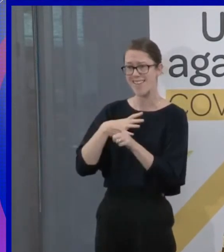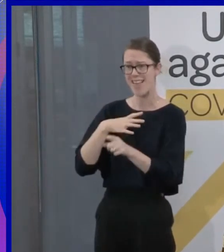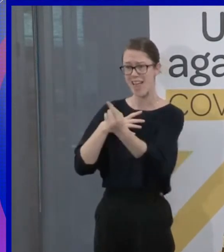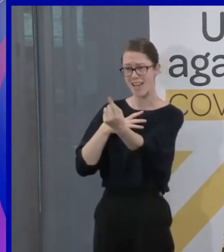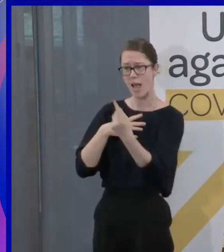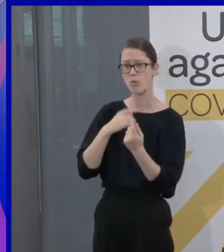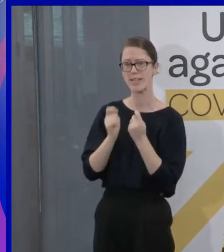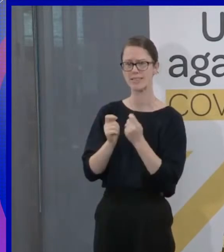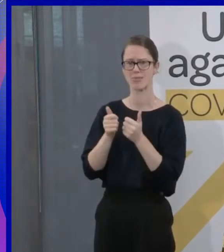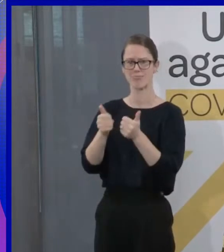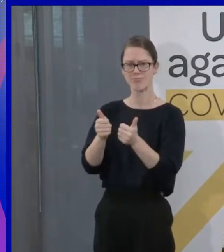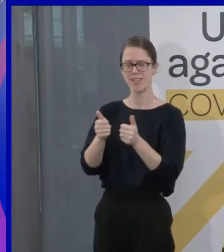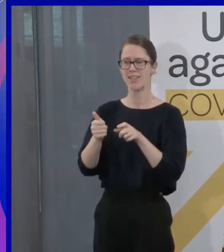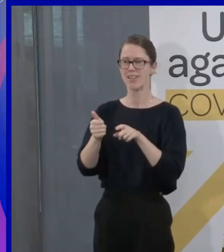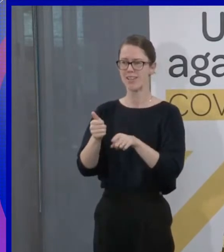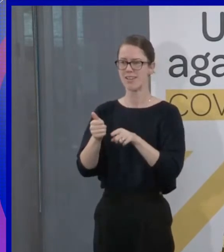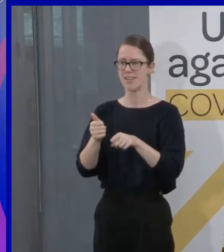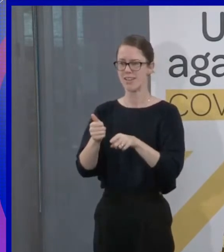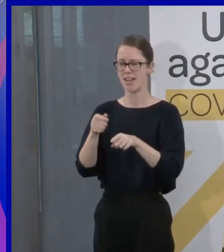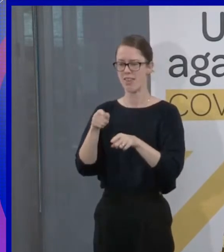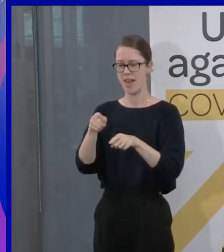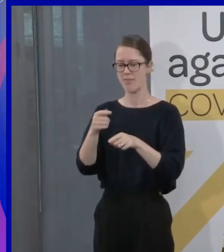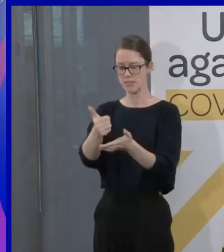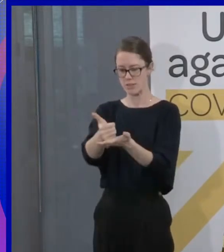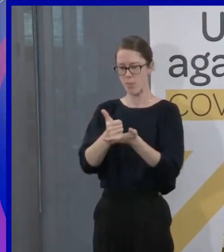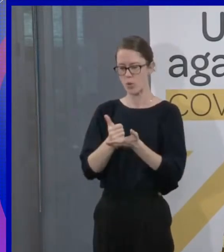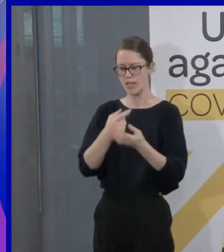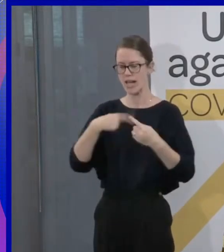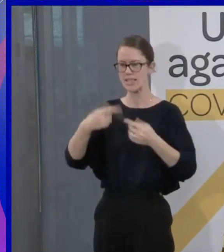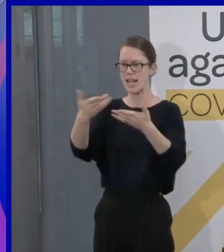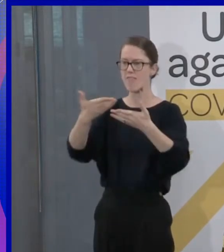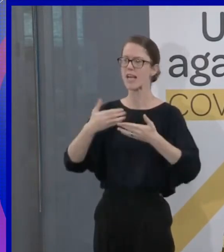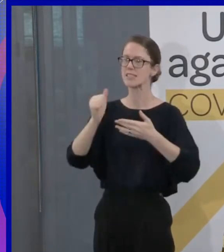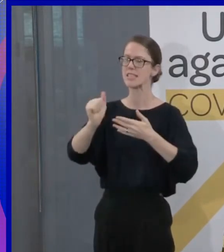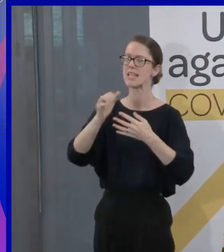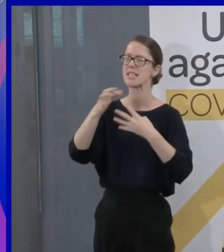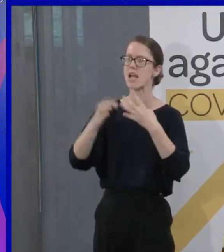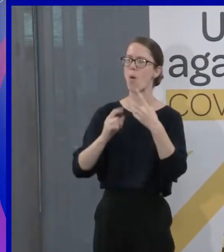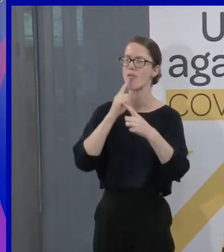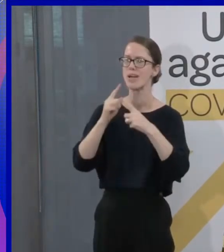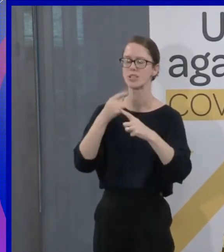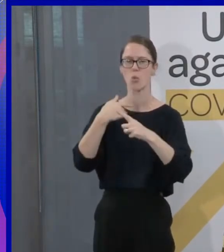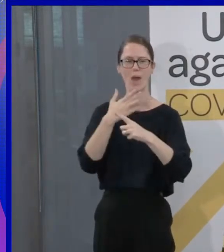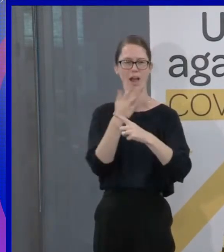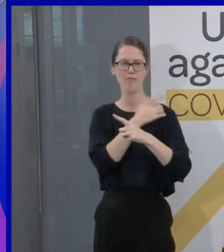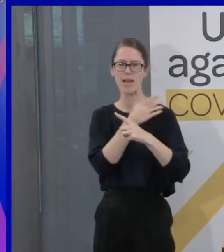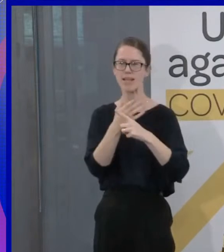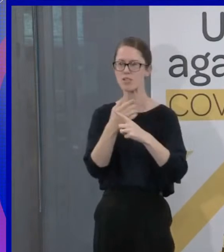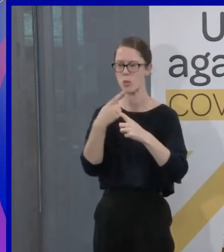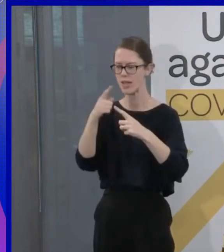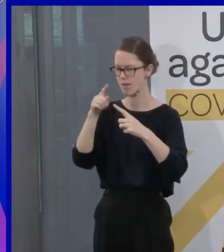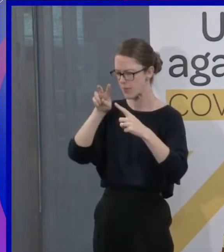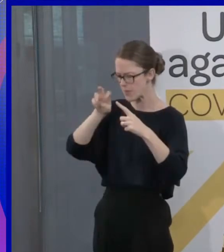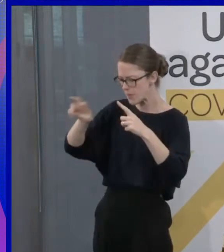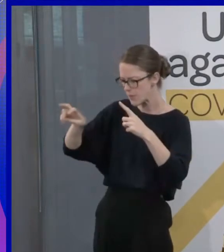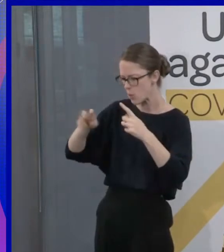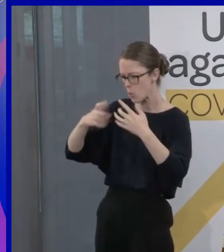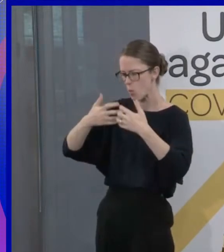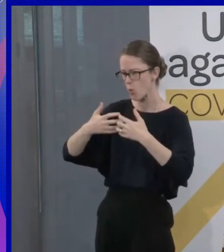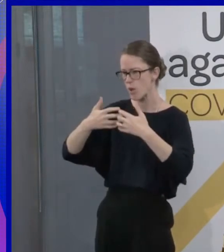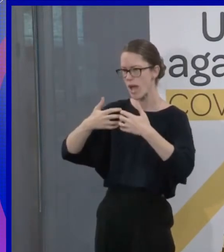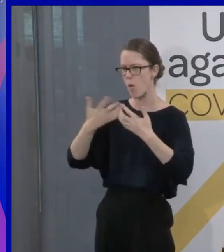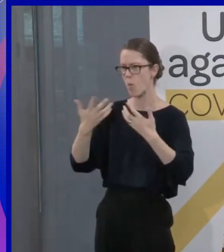but they then have assisted in detailed follow-up so that we can find where this outbreak is